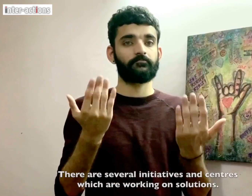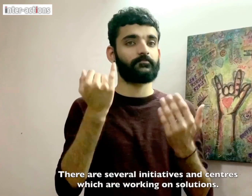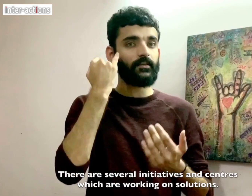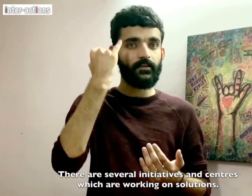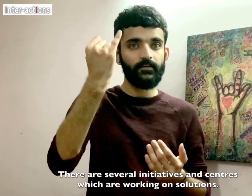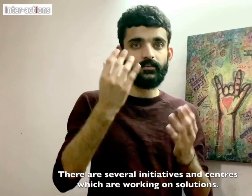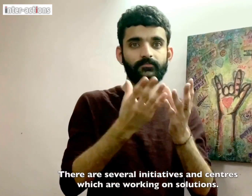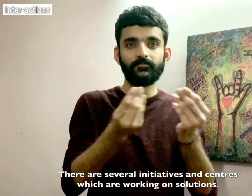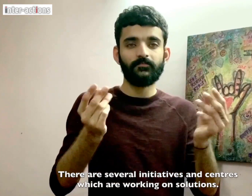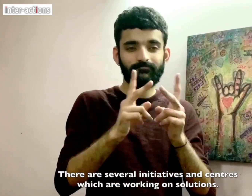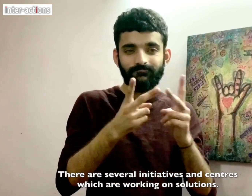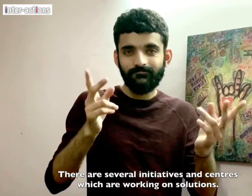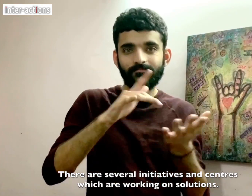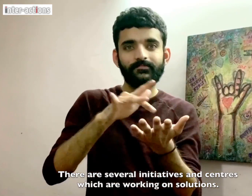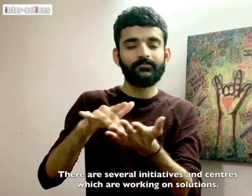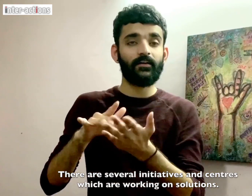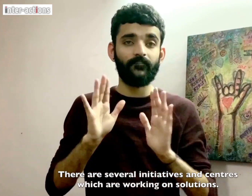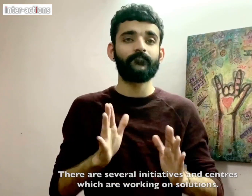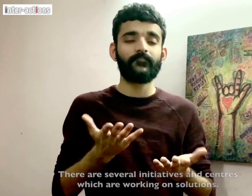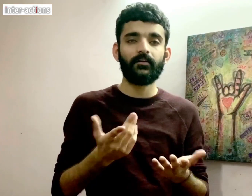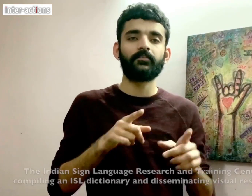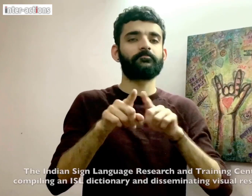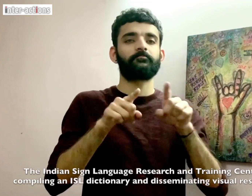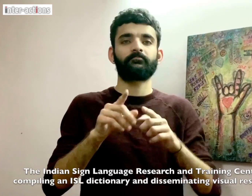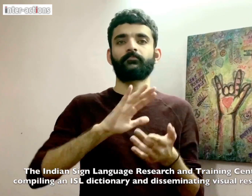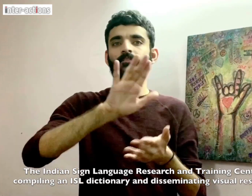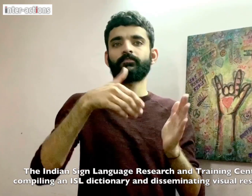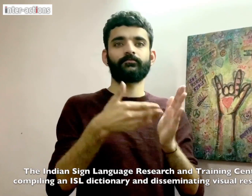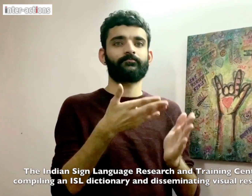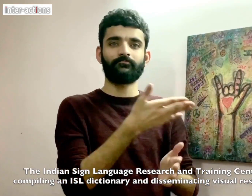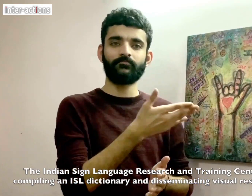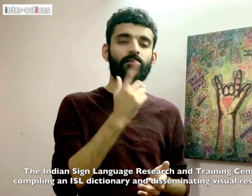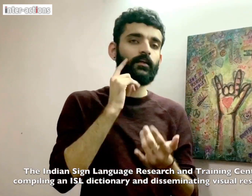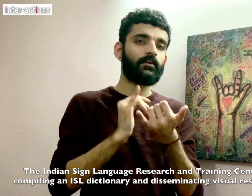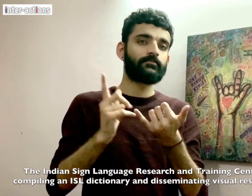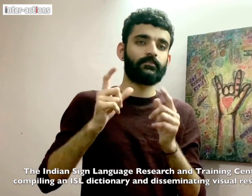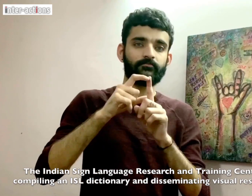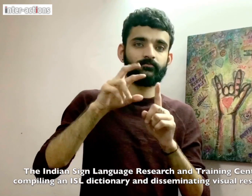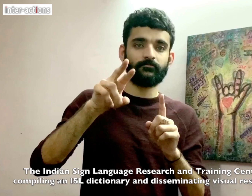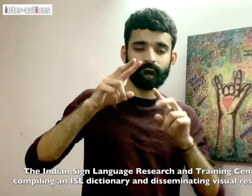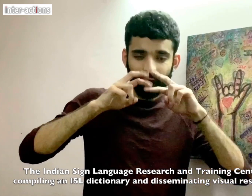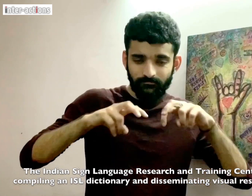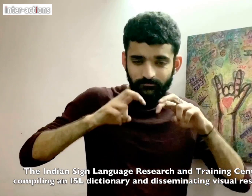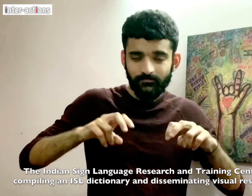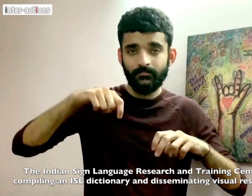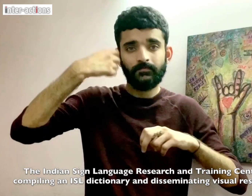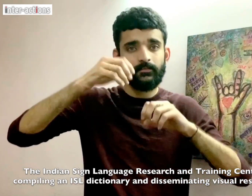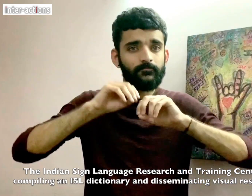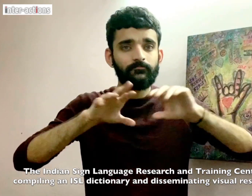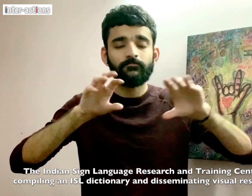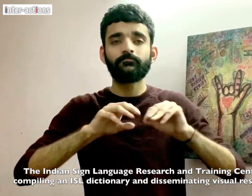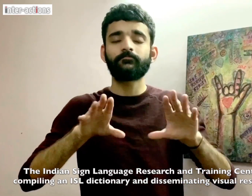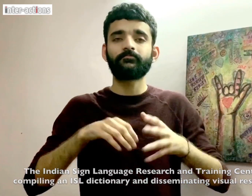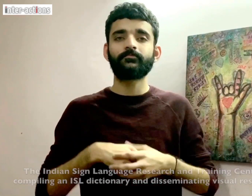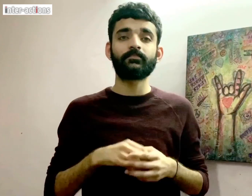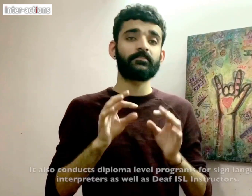There are several initiatives and centers which are working on solutions. The Indian Sign Language Research and Training Center is compiling an ISL dictionary and disseminating